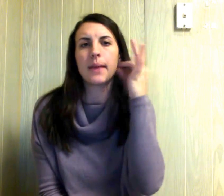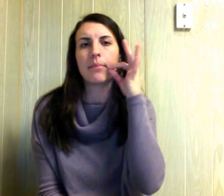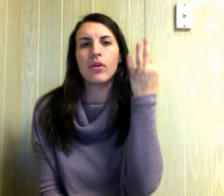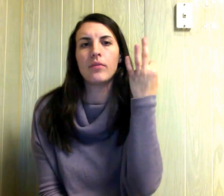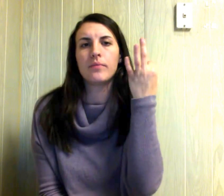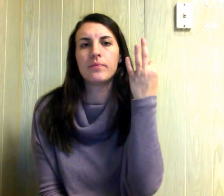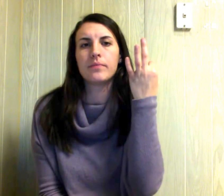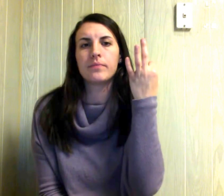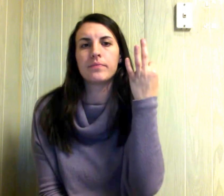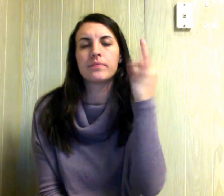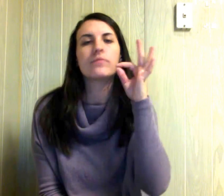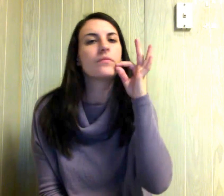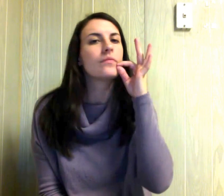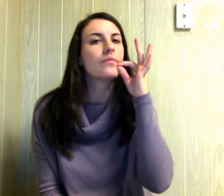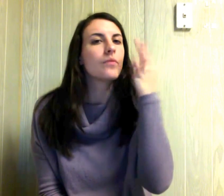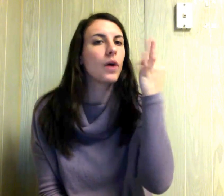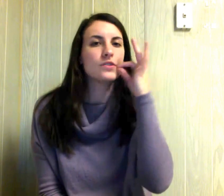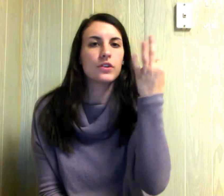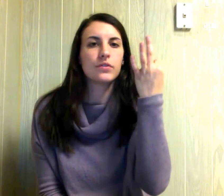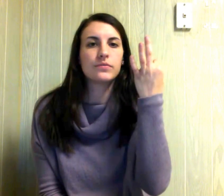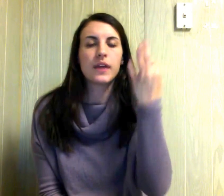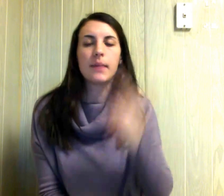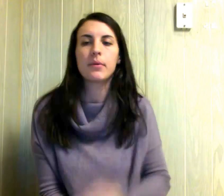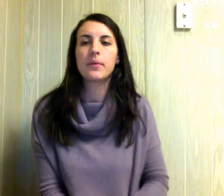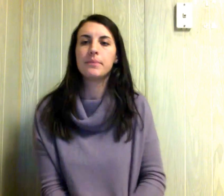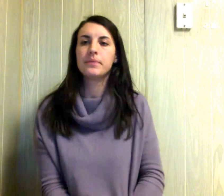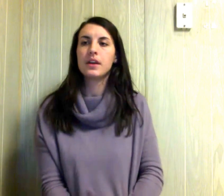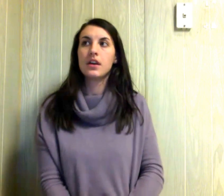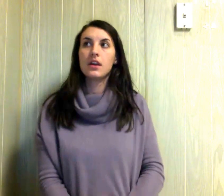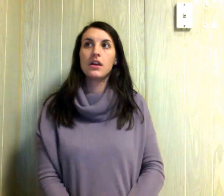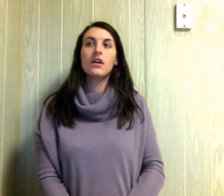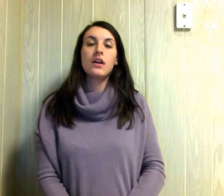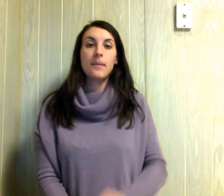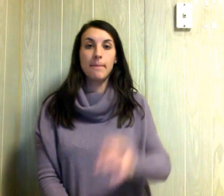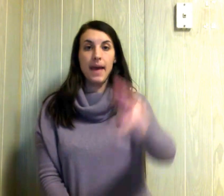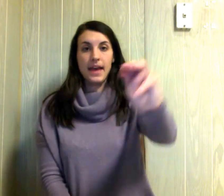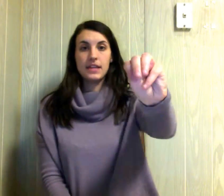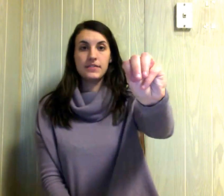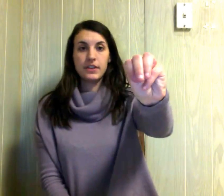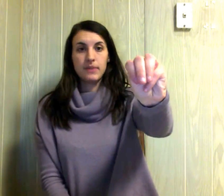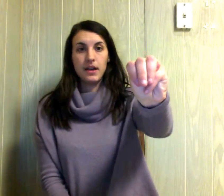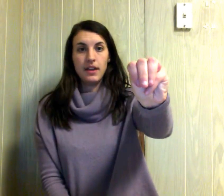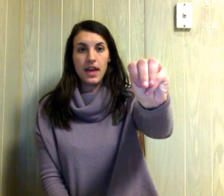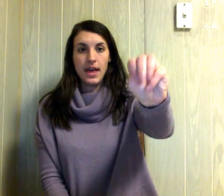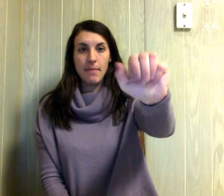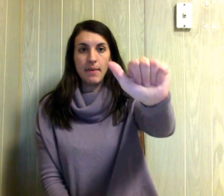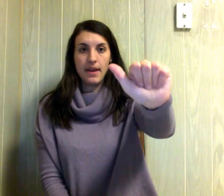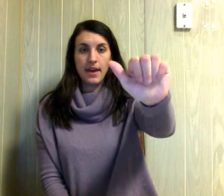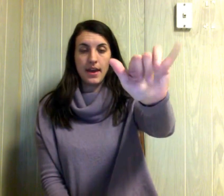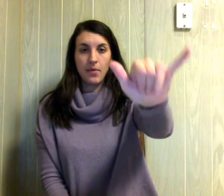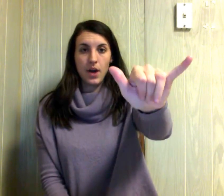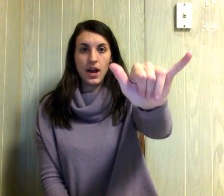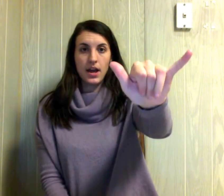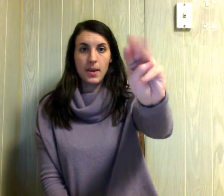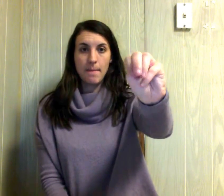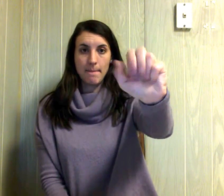April. 1, 2. April. May is finger spelled M-A-Y.